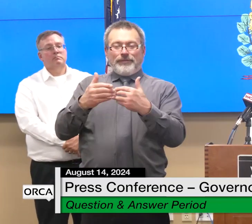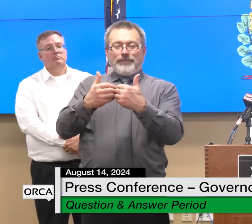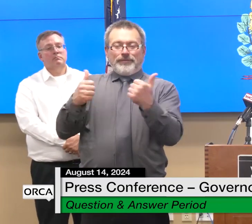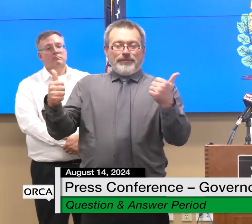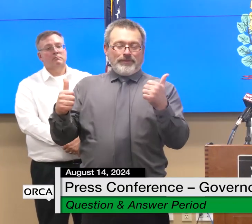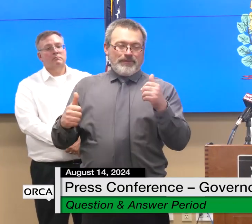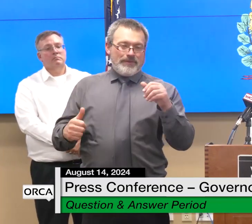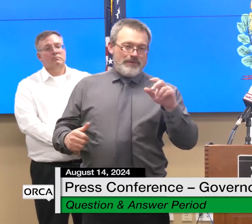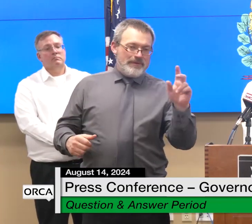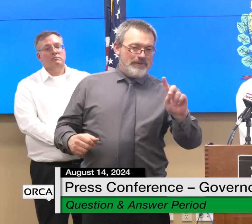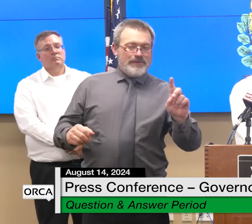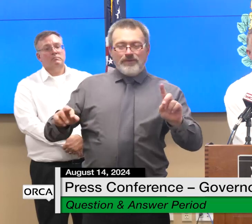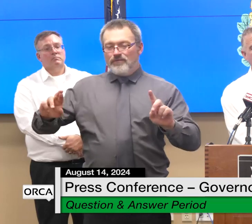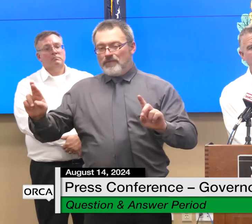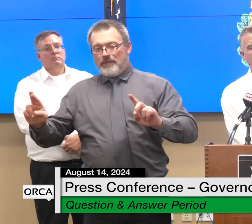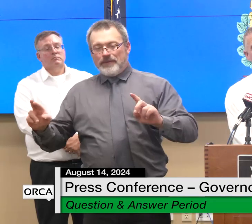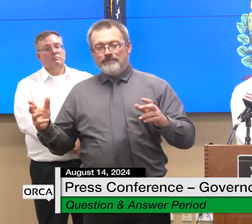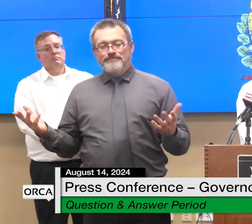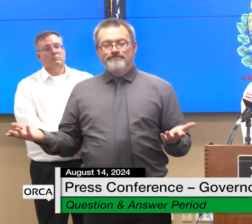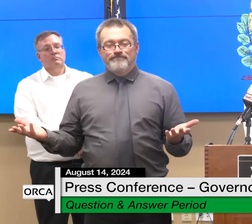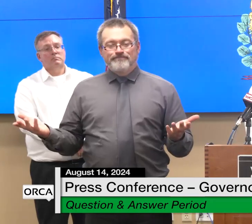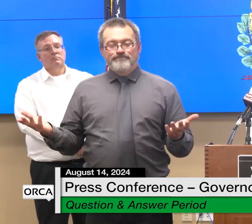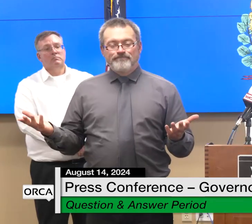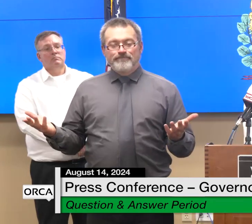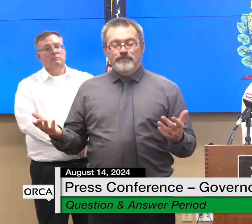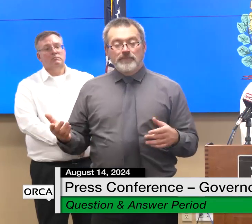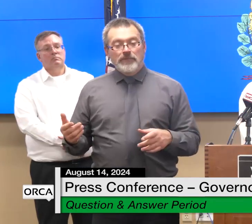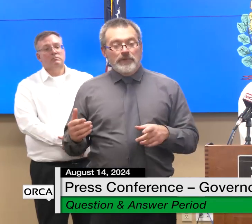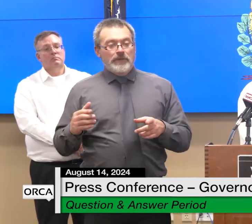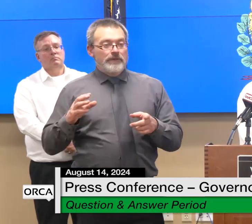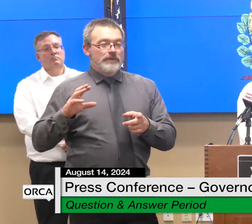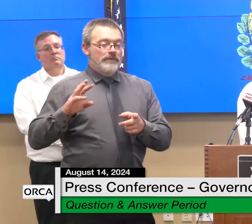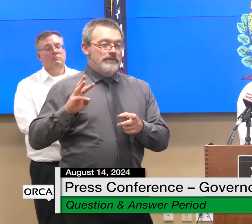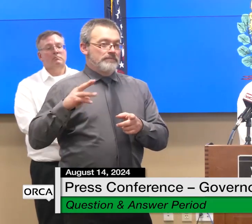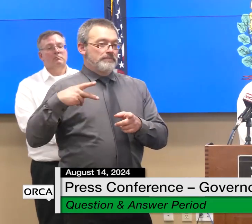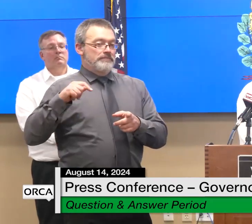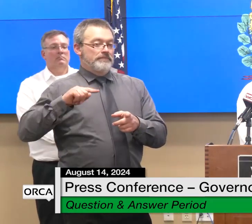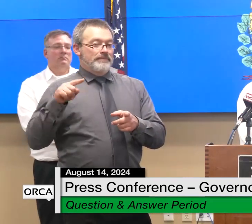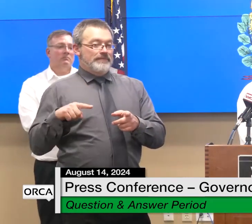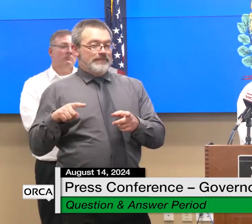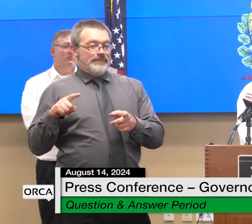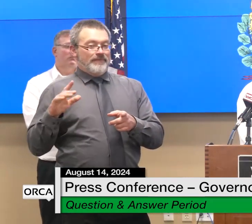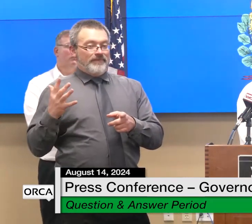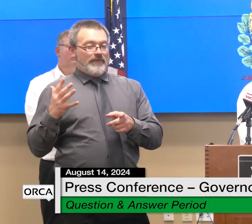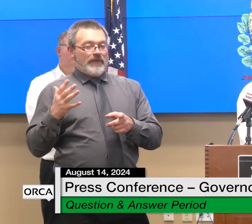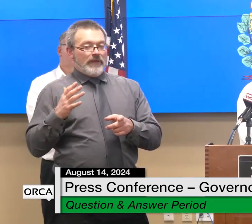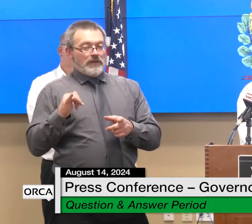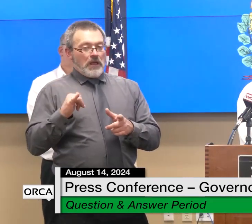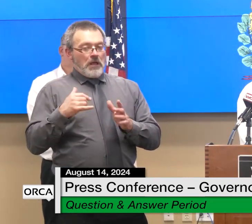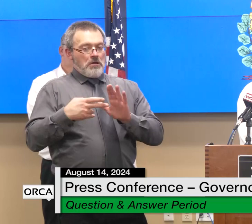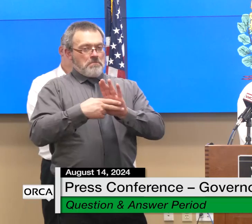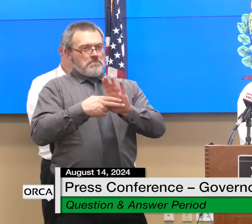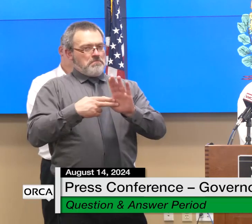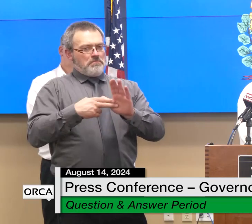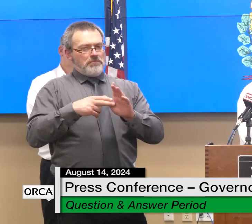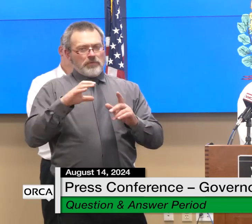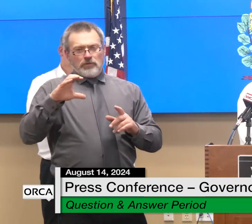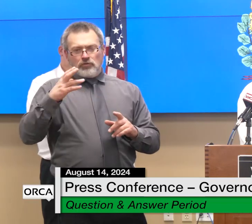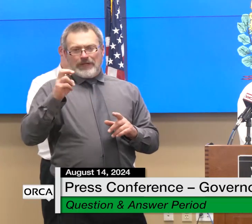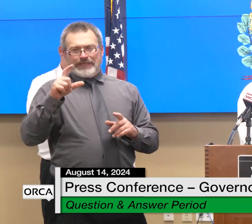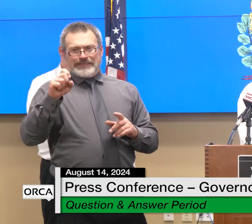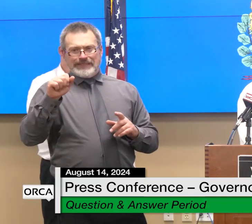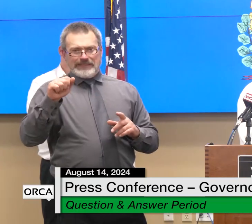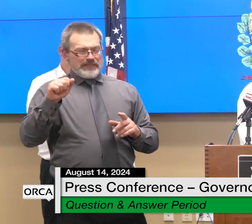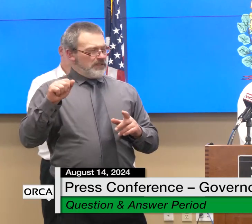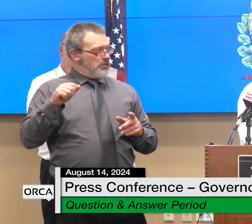And so now I officially know Esther Charleston got the Democratic nomination, will be going up against you this November. So I guess, like, for you, I mean, once again, in a poll